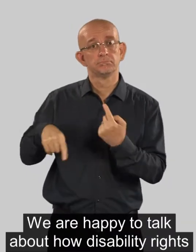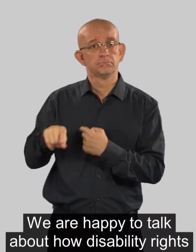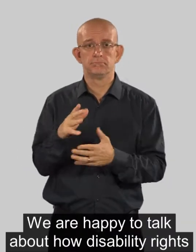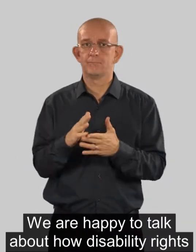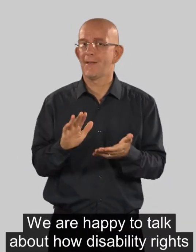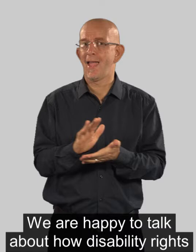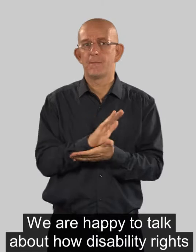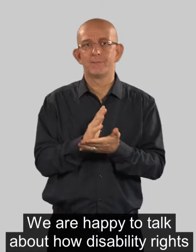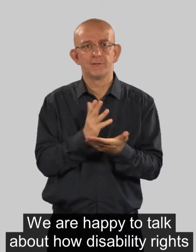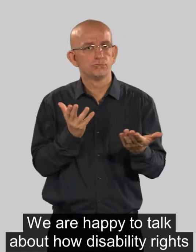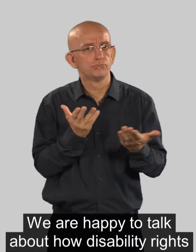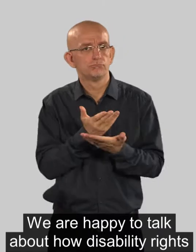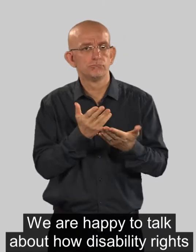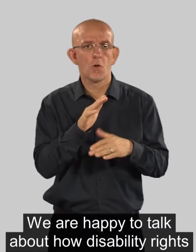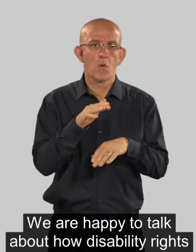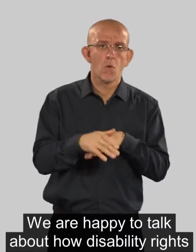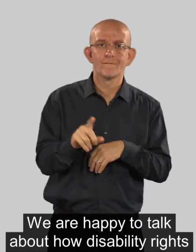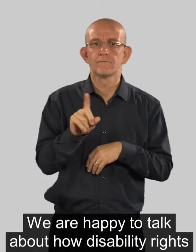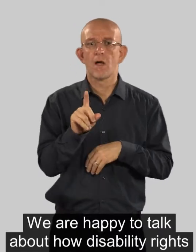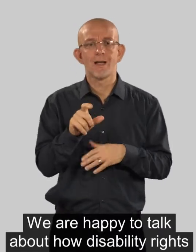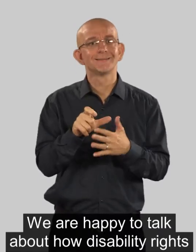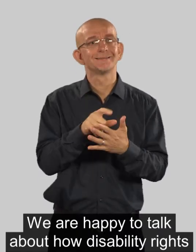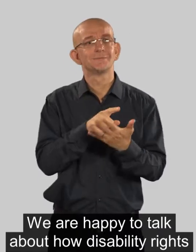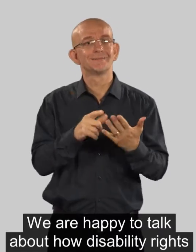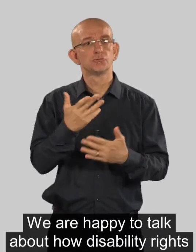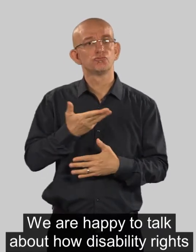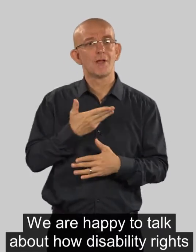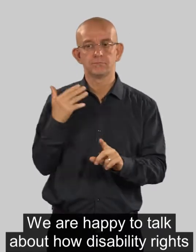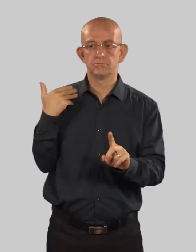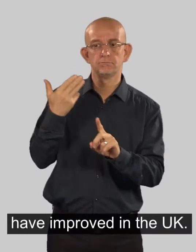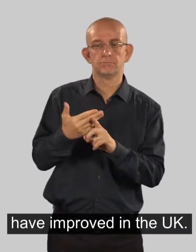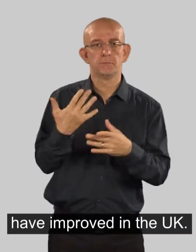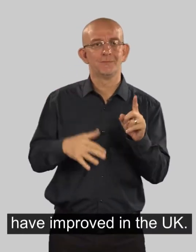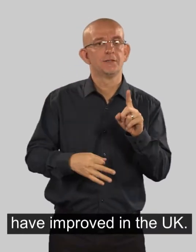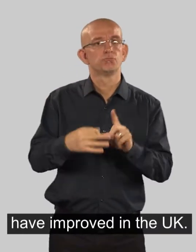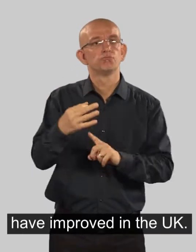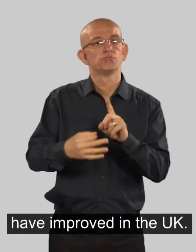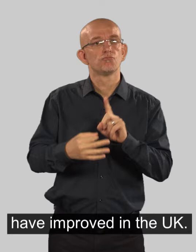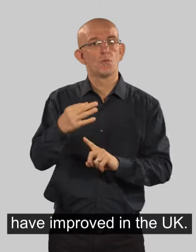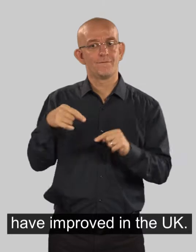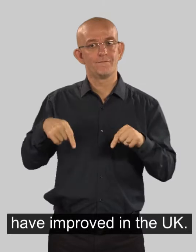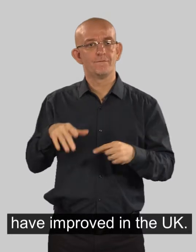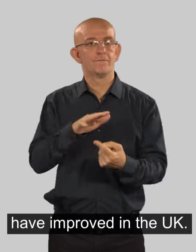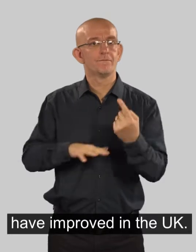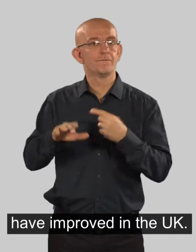We are happy to talk about how disability rights have improved in the UK.